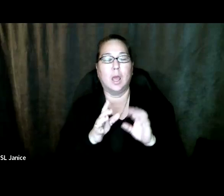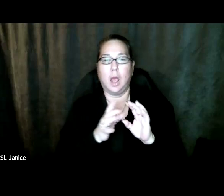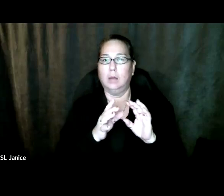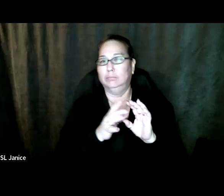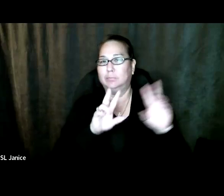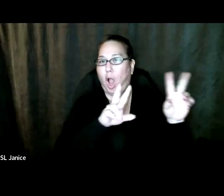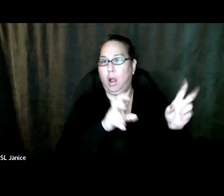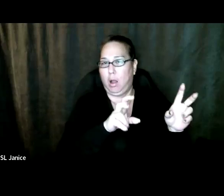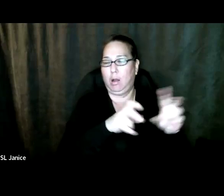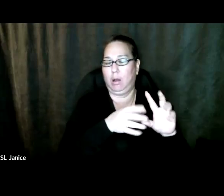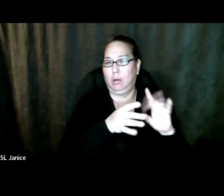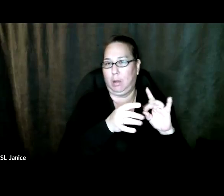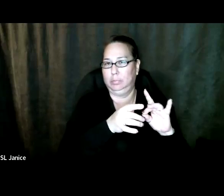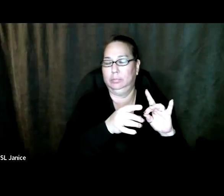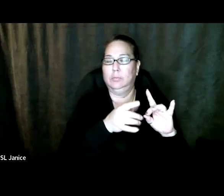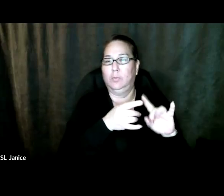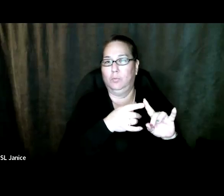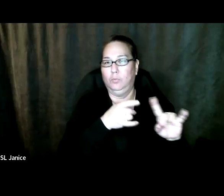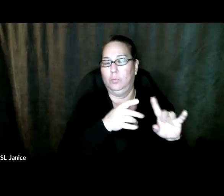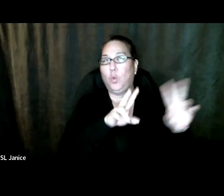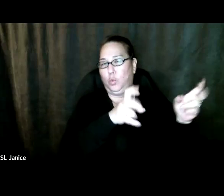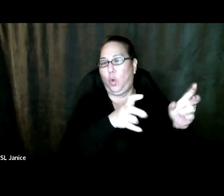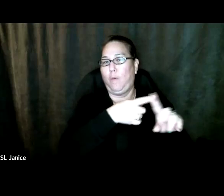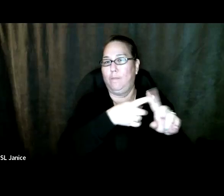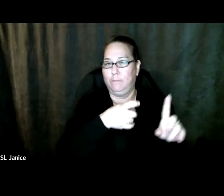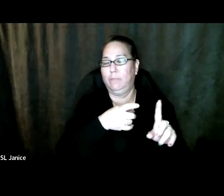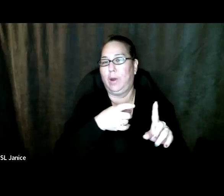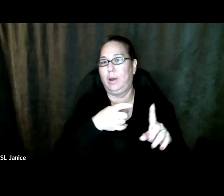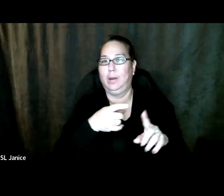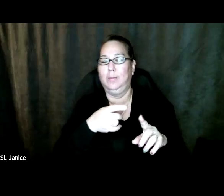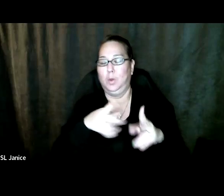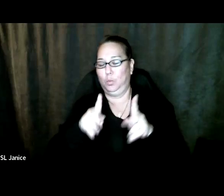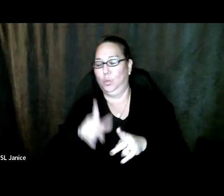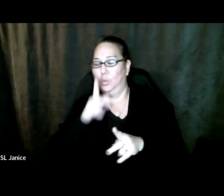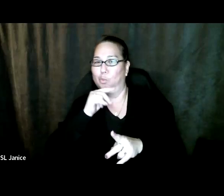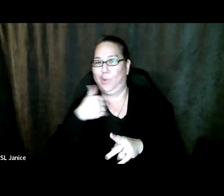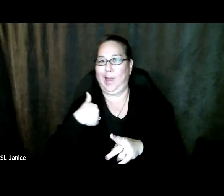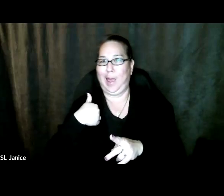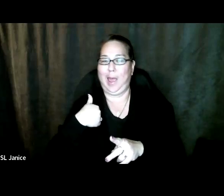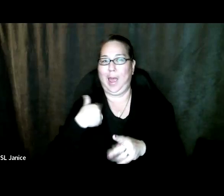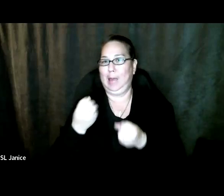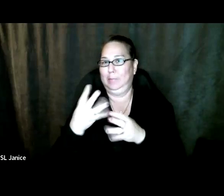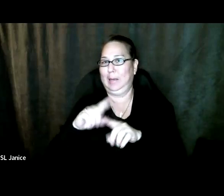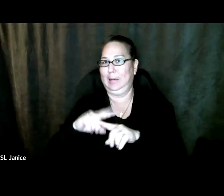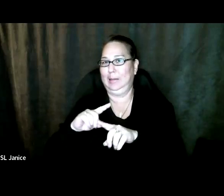the Harvard Immigration Project that studied 400 immigrant children. The quotes are from one of their books, Children of